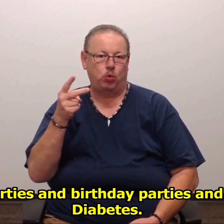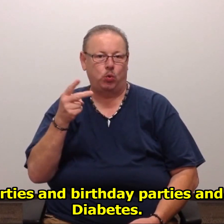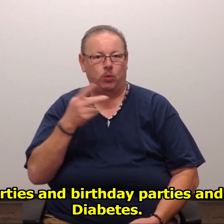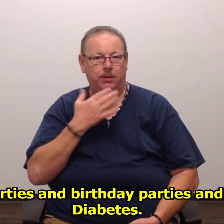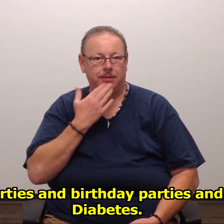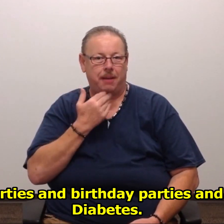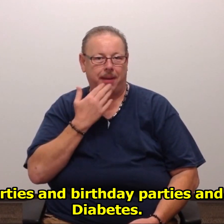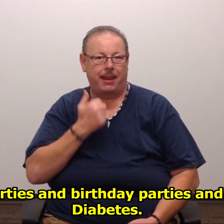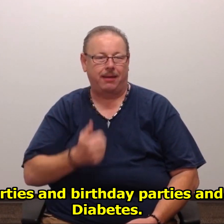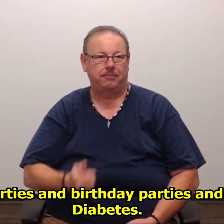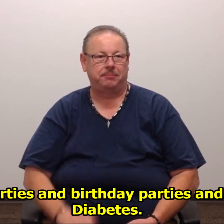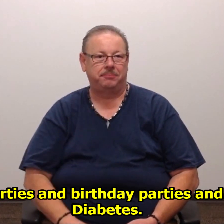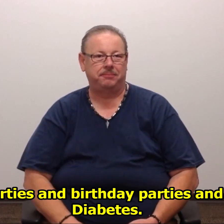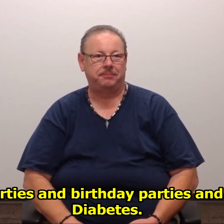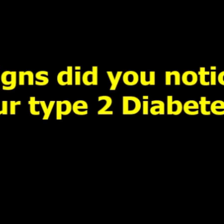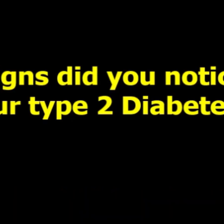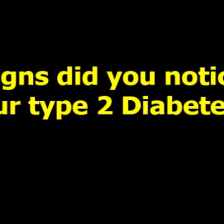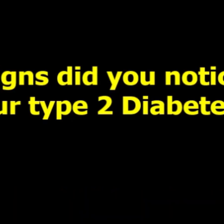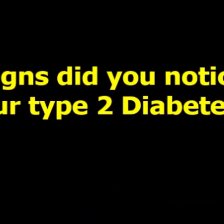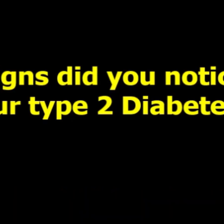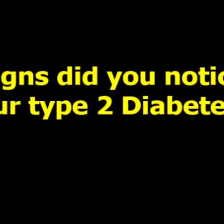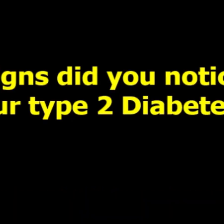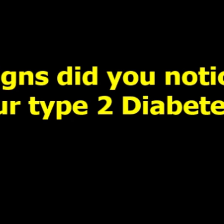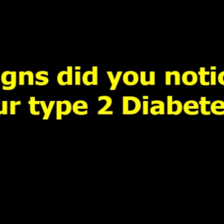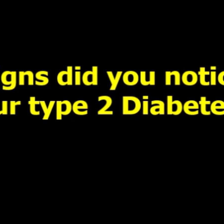And I have type 2 diabetes.